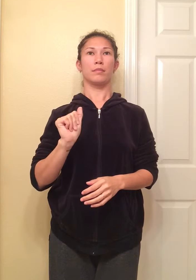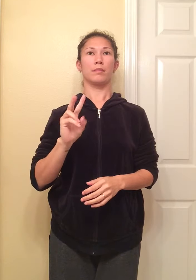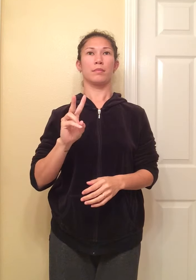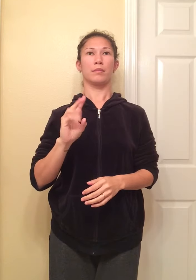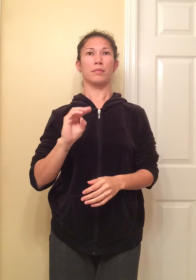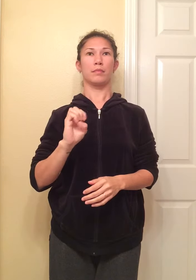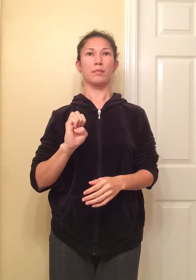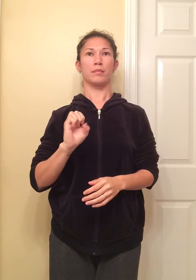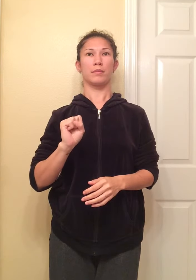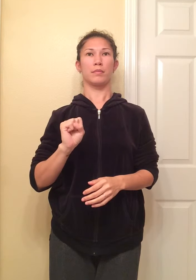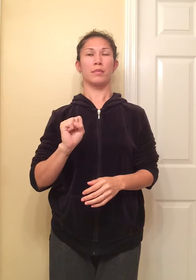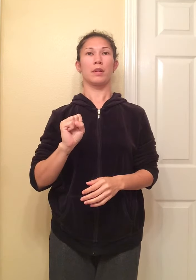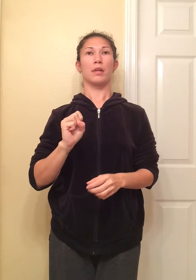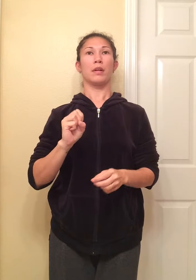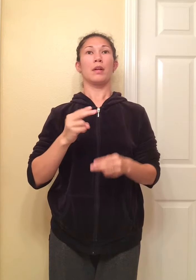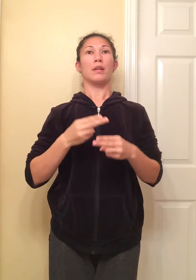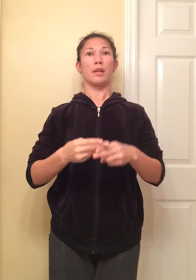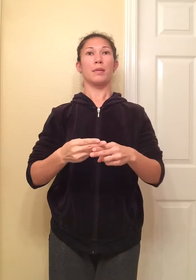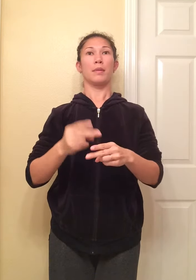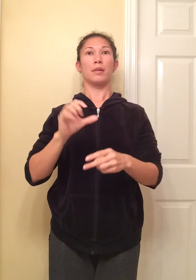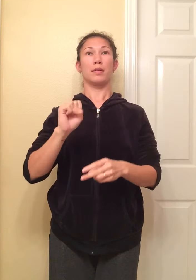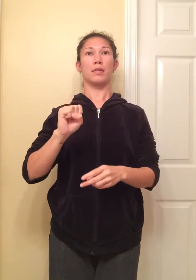waves, move outward like ripples in a pond.